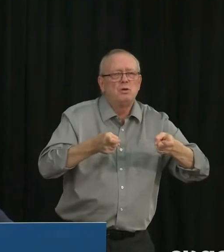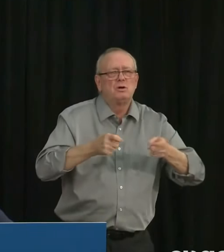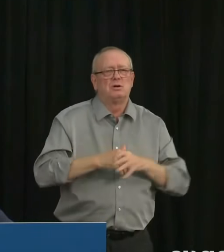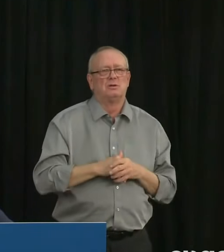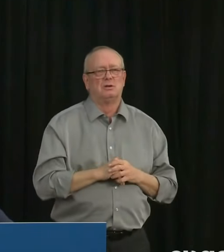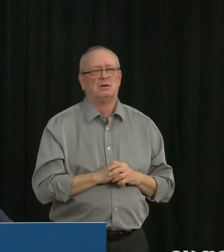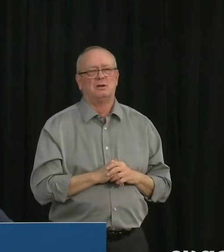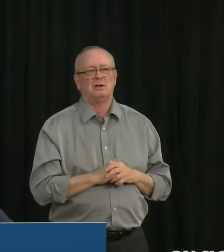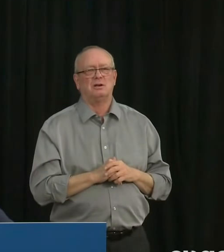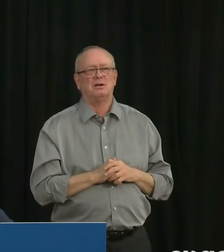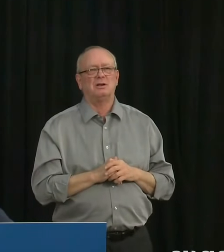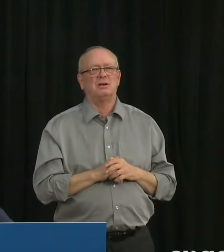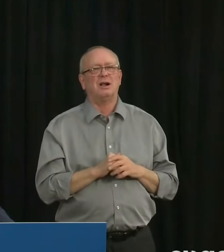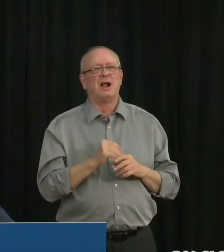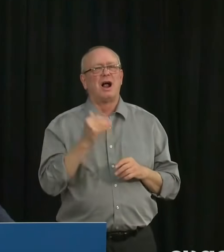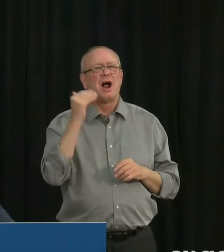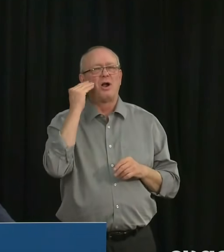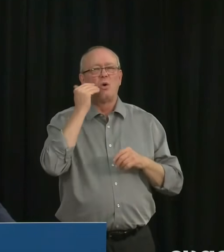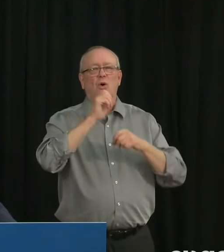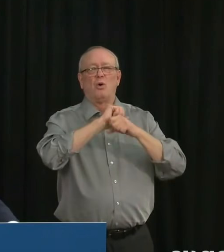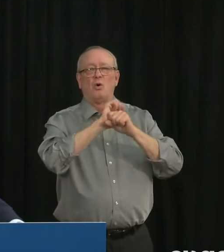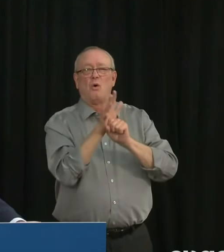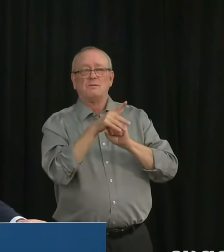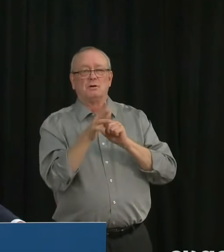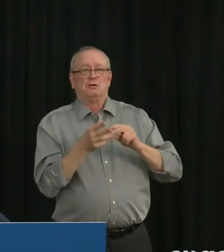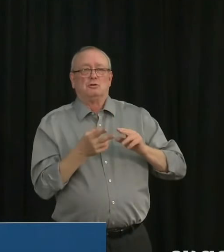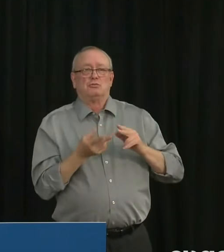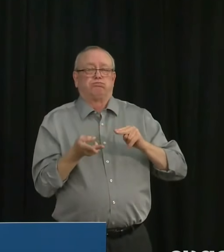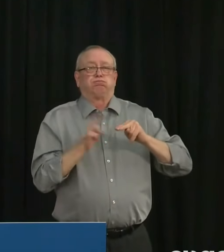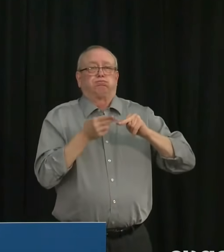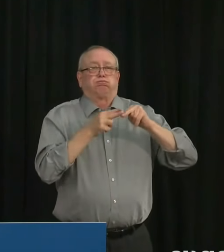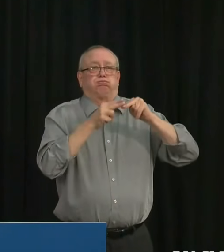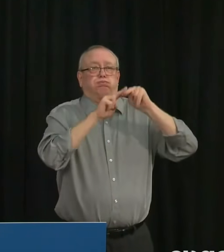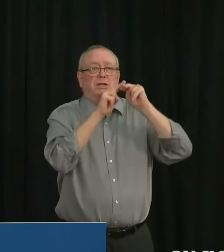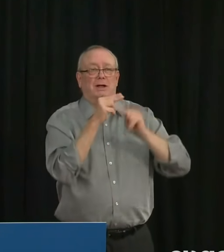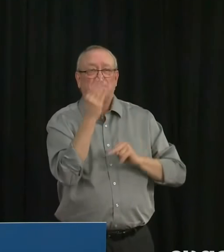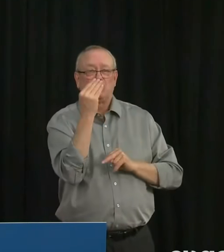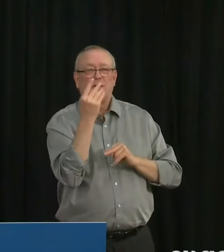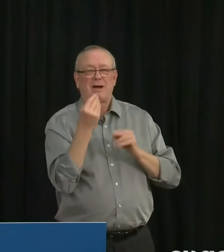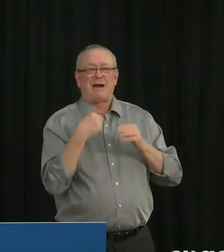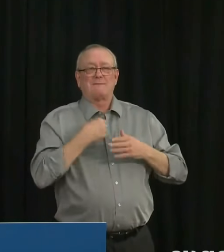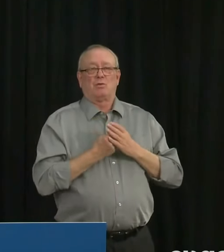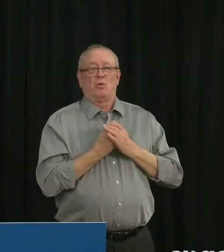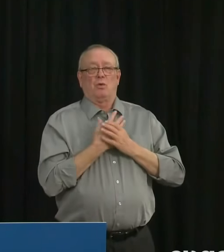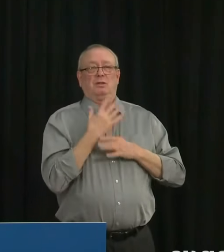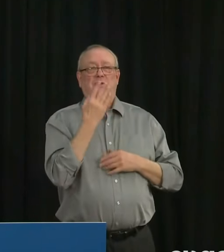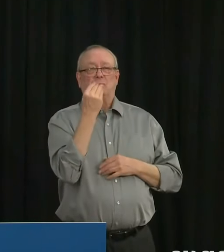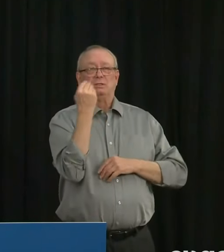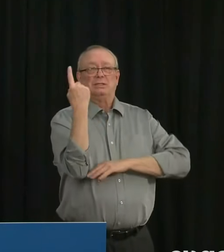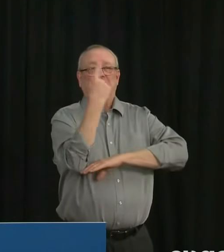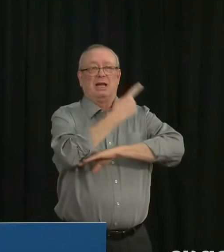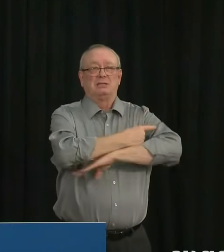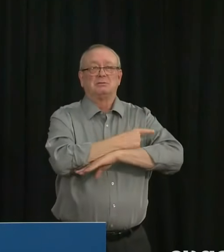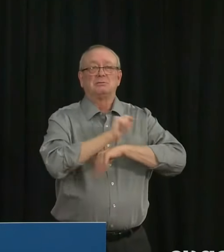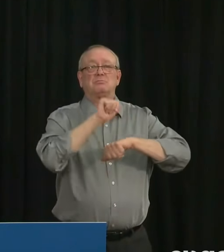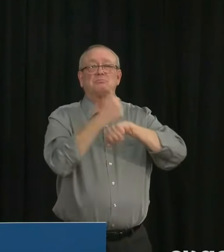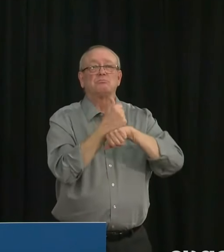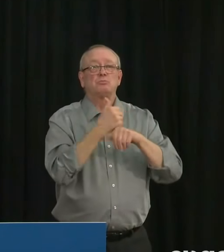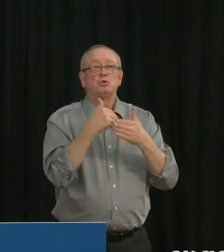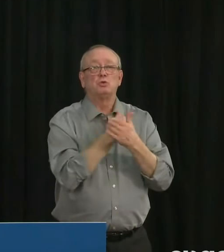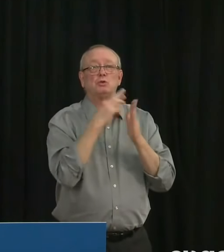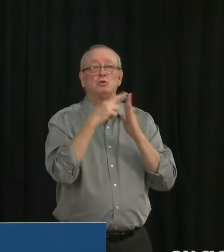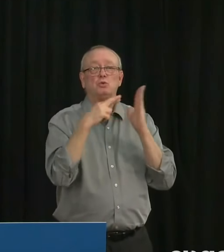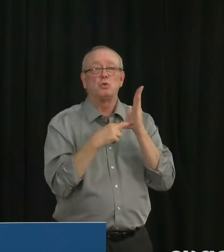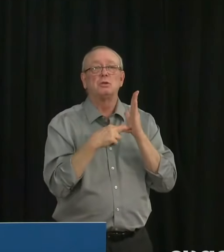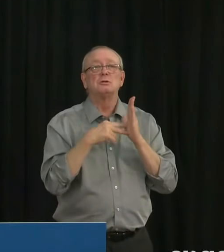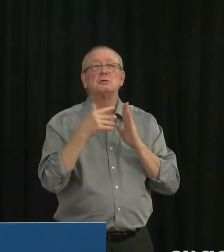virus's 14-day incubation period, it will take a week or two for us to see the results of the new measures. This means that in the short